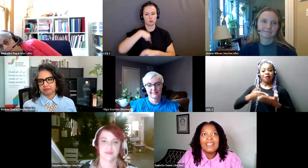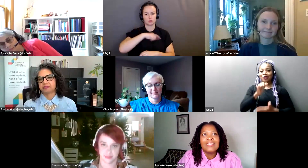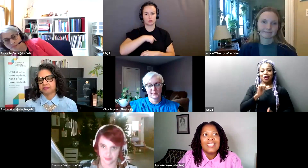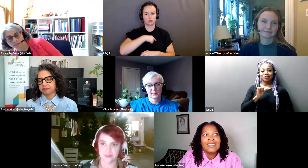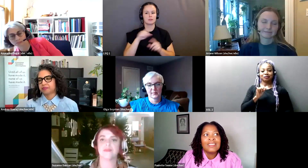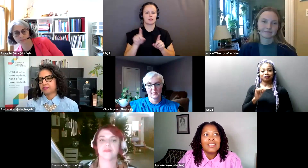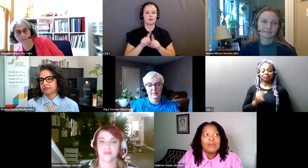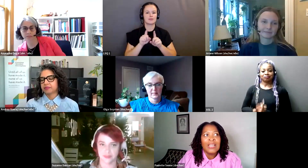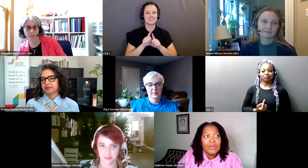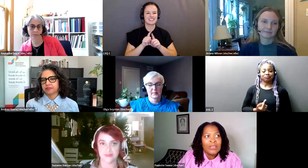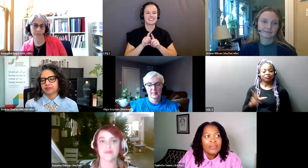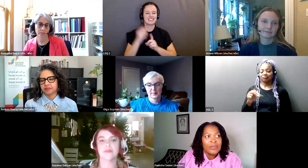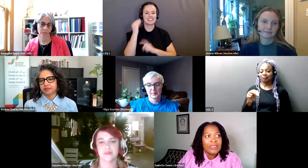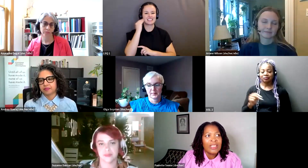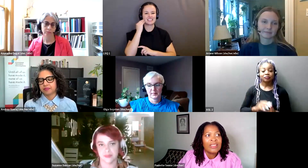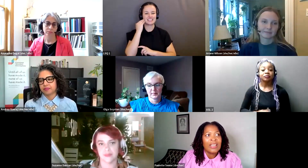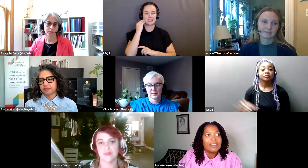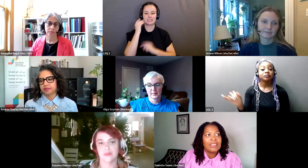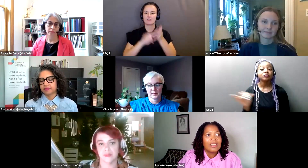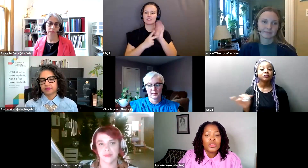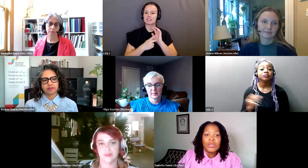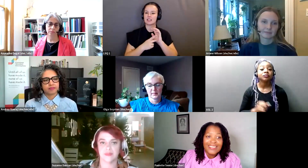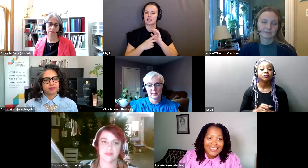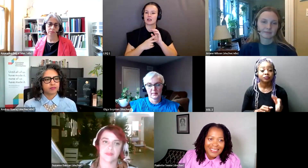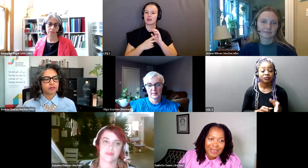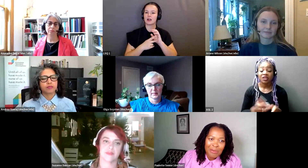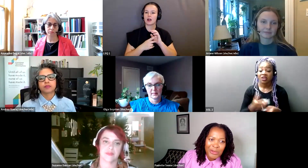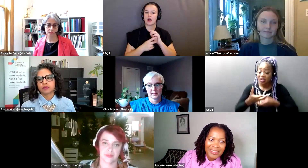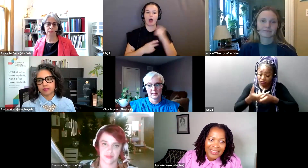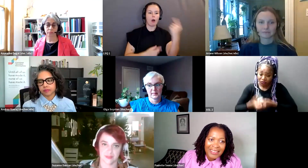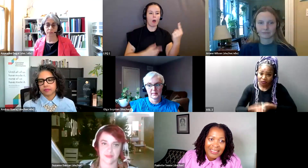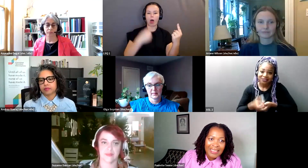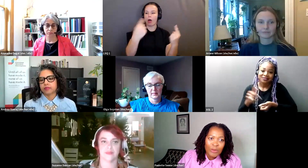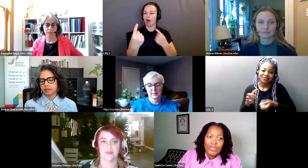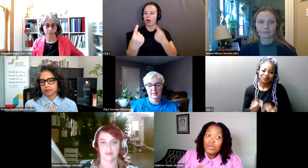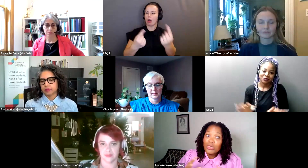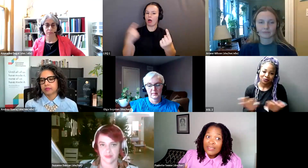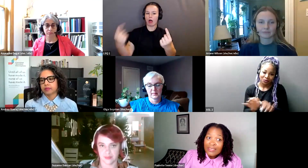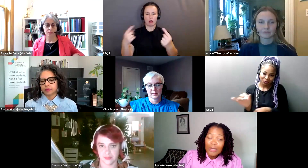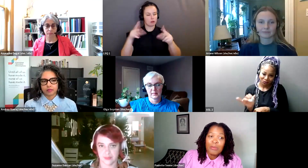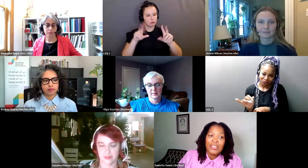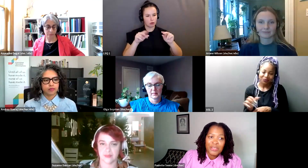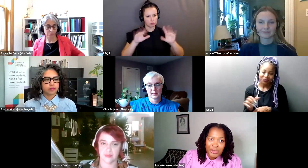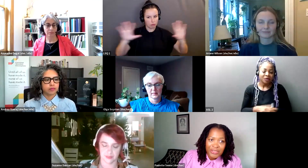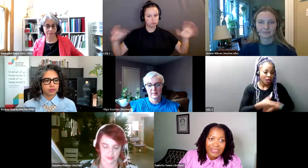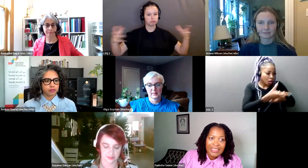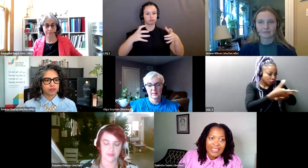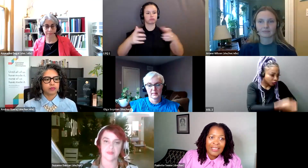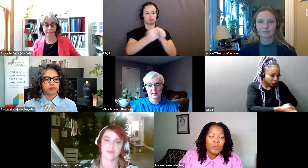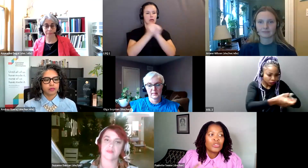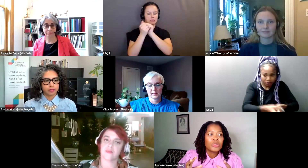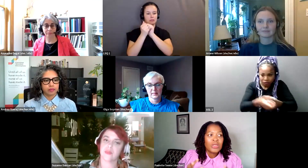Yeah. I would also say that trust is an important thing. We trust our